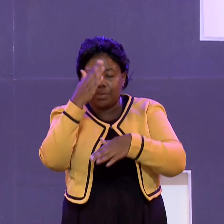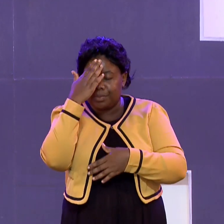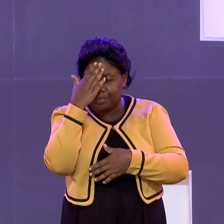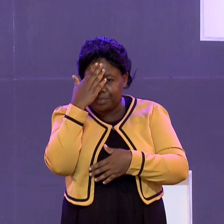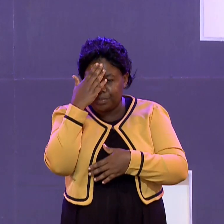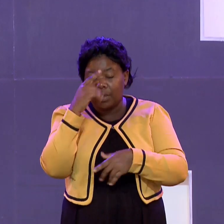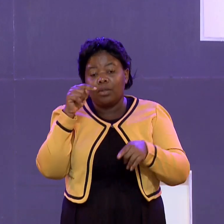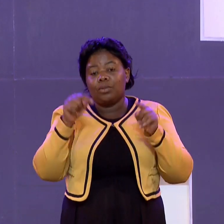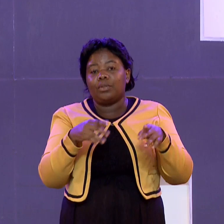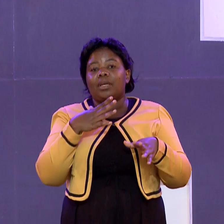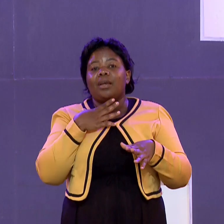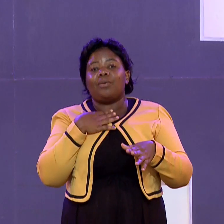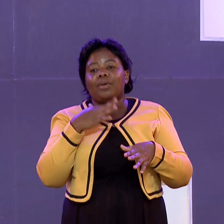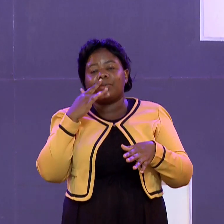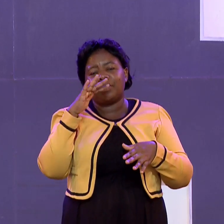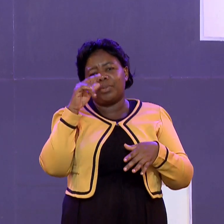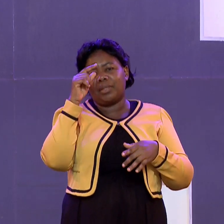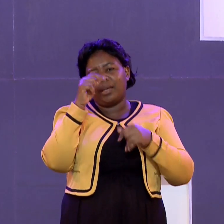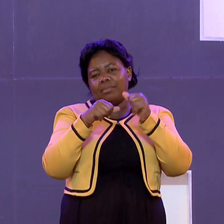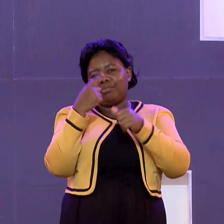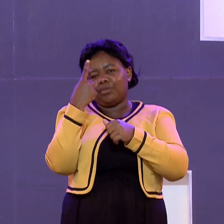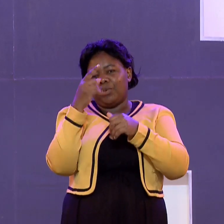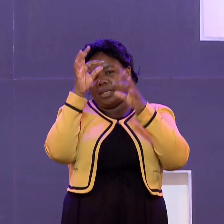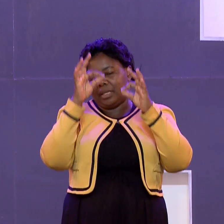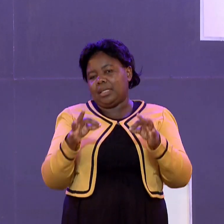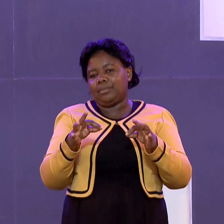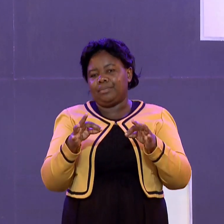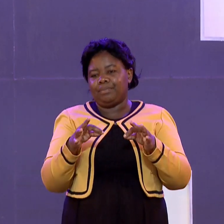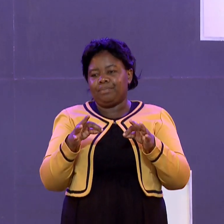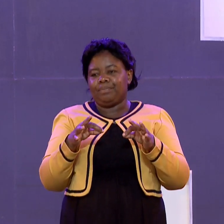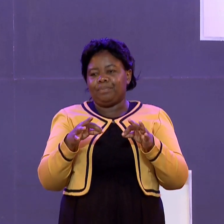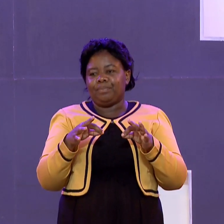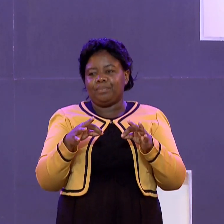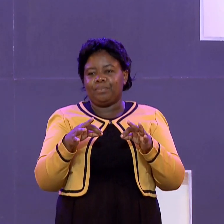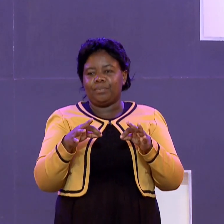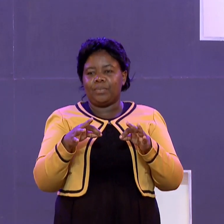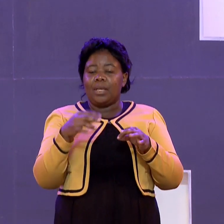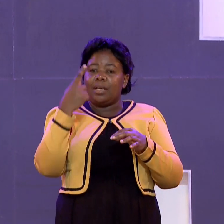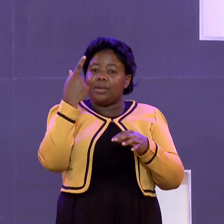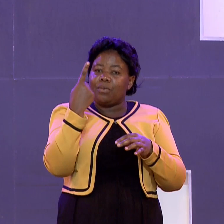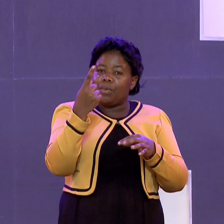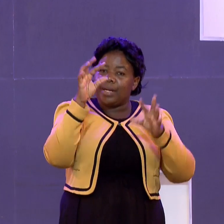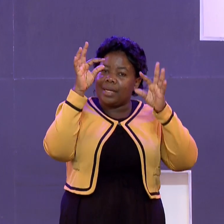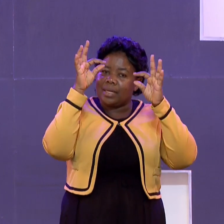Me today I want to talk about one of it. Olwaleero njagala okwogera ku kimu ku byo. And one of it